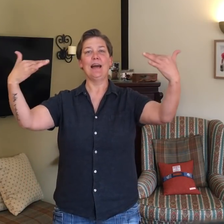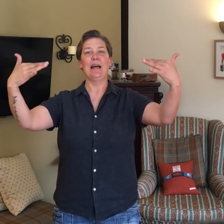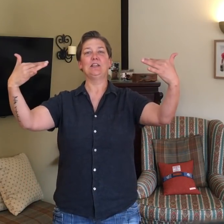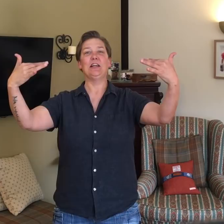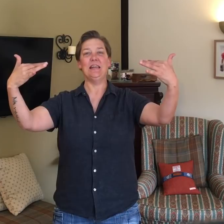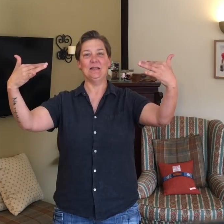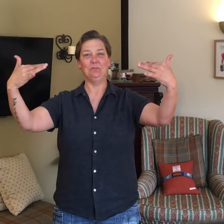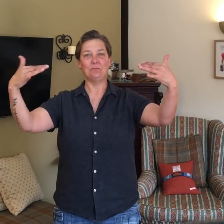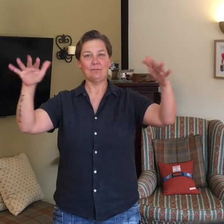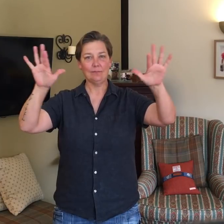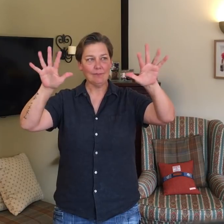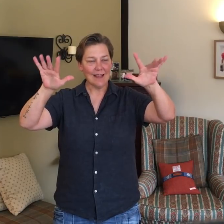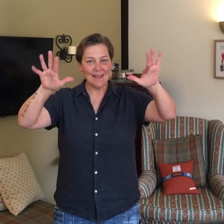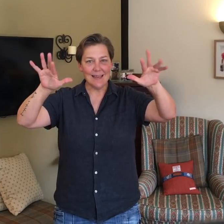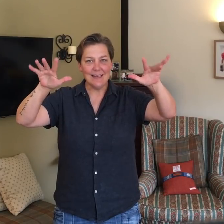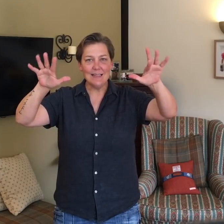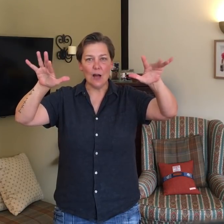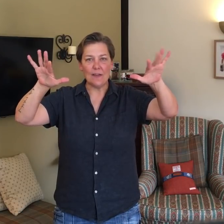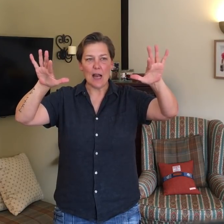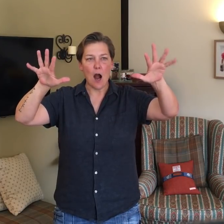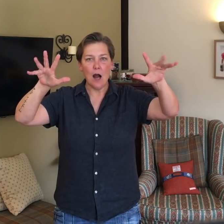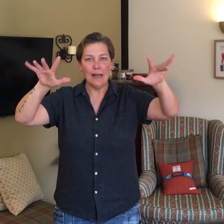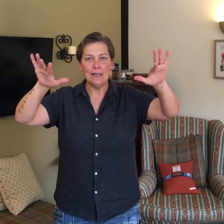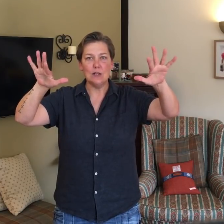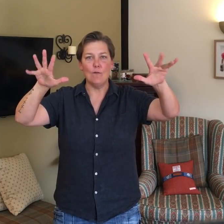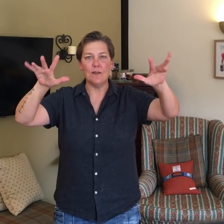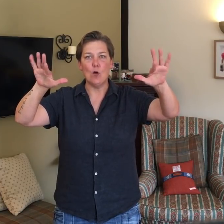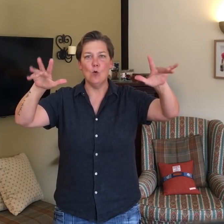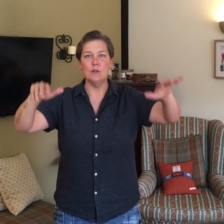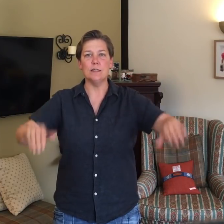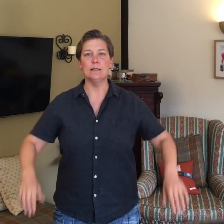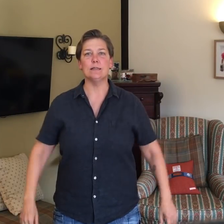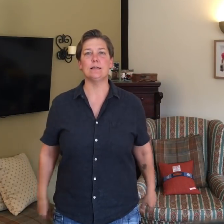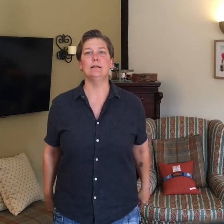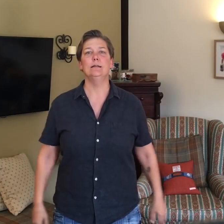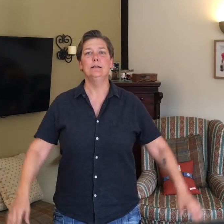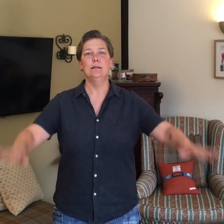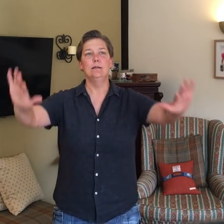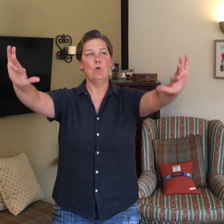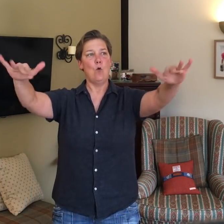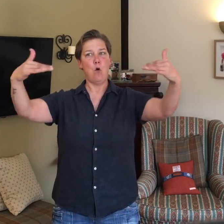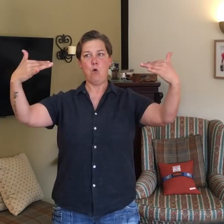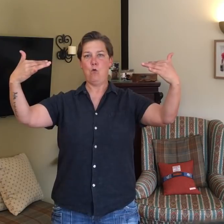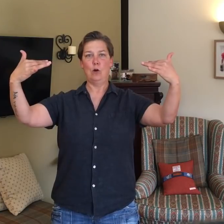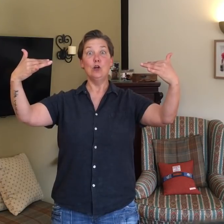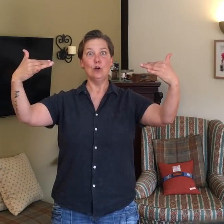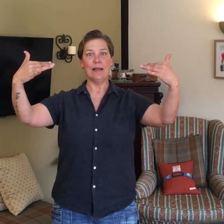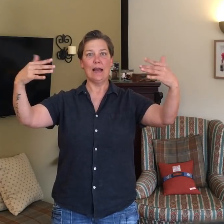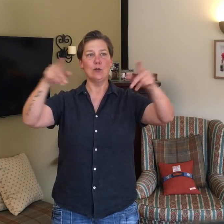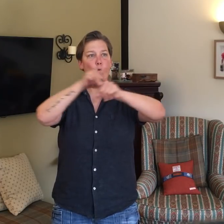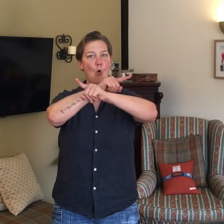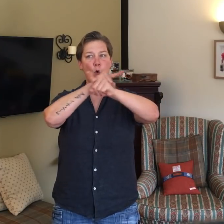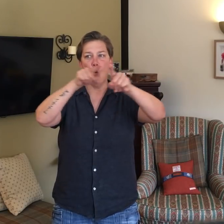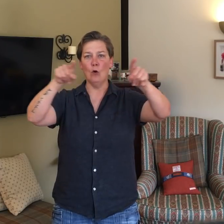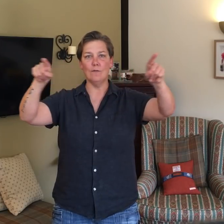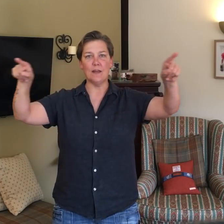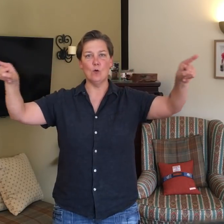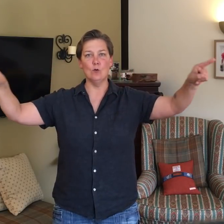to here. These are the eyes of the audience. Looking at you, all of the